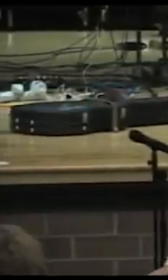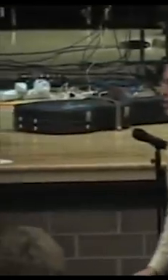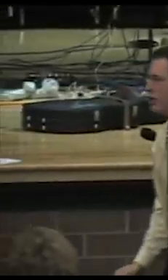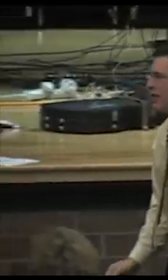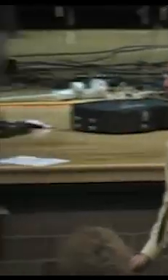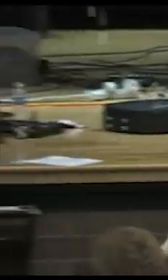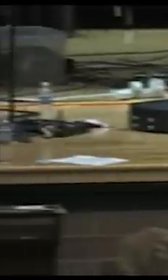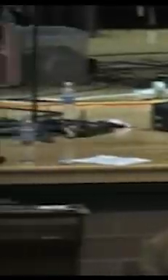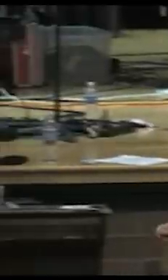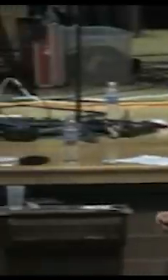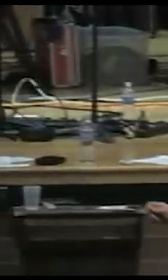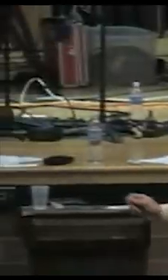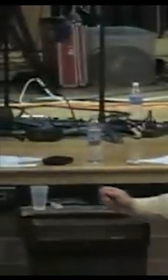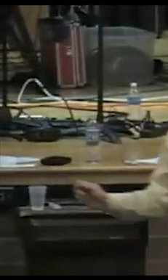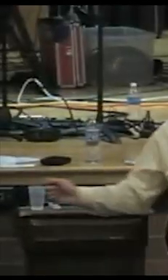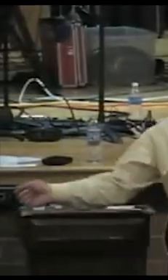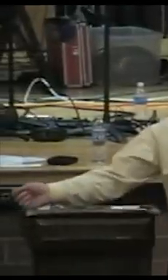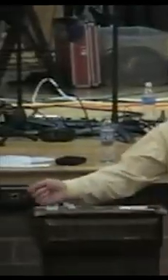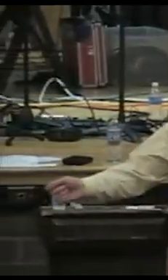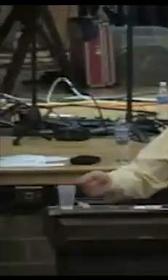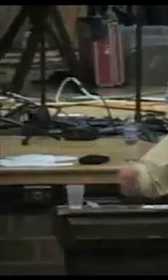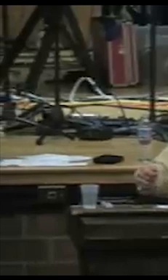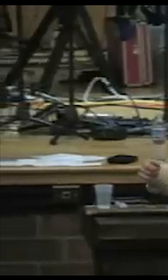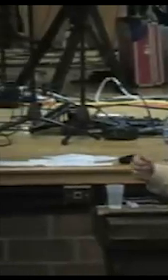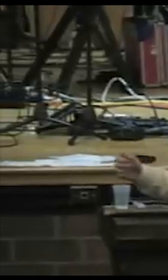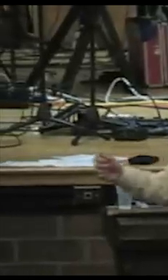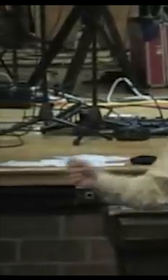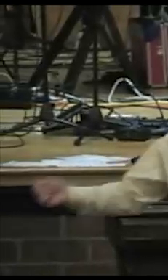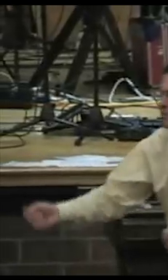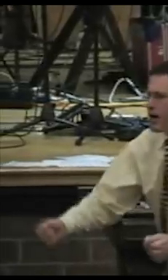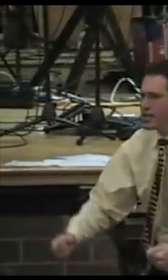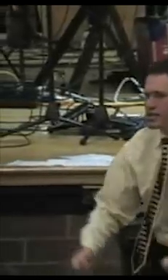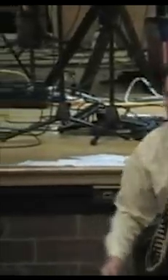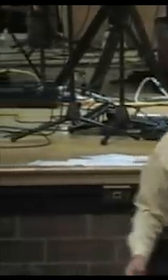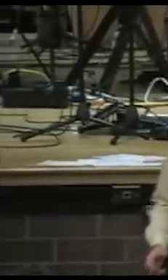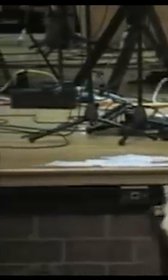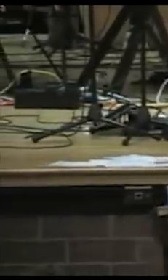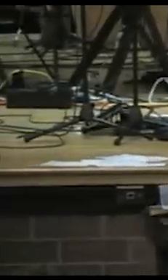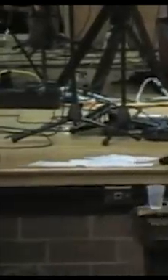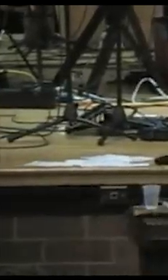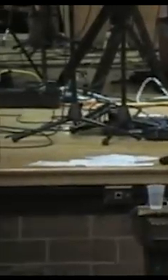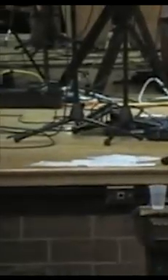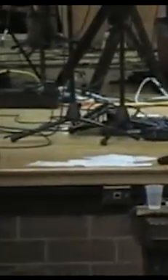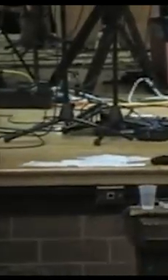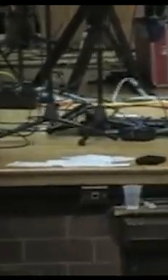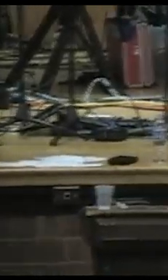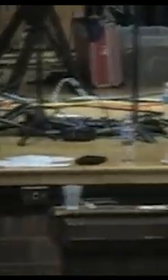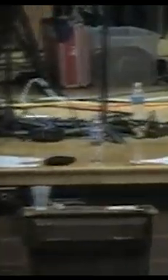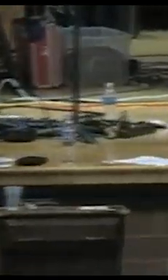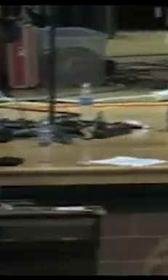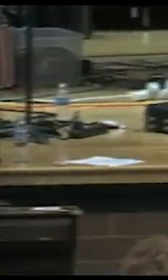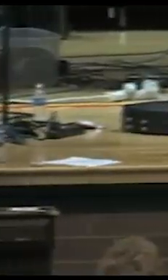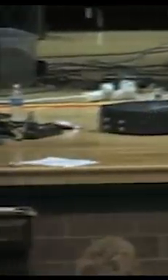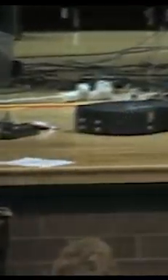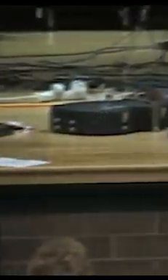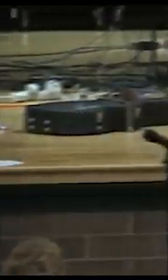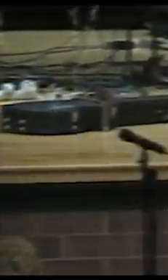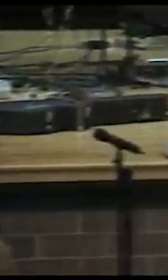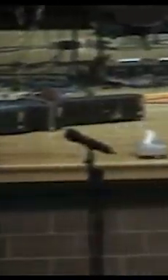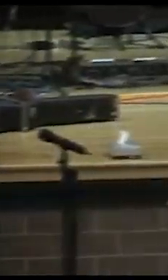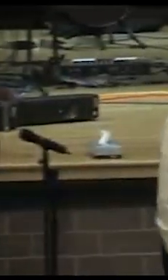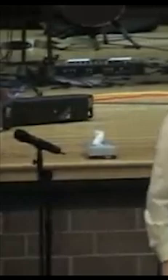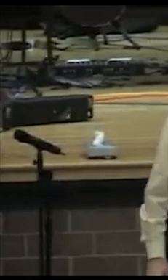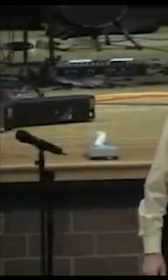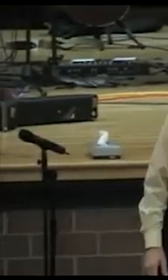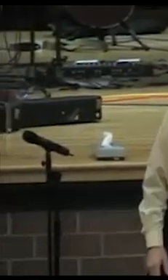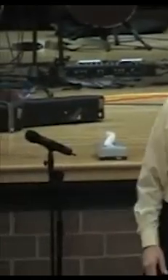He wants you to do, and then if you will join with a community of people of like-minded singles that will pray prayers together and go after certain